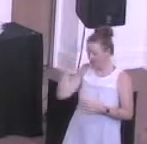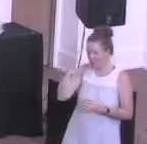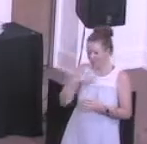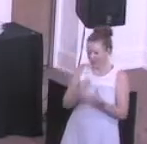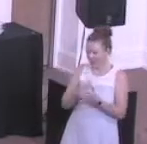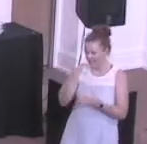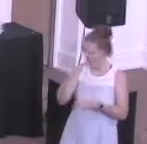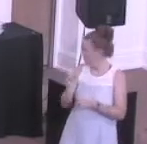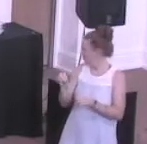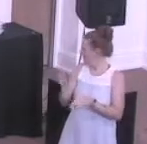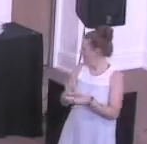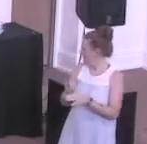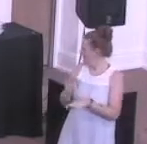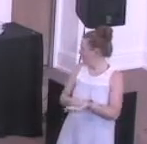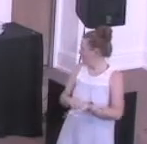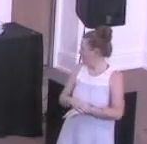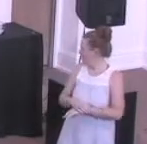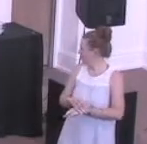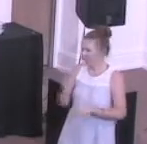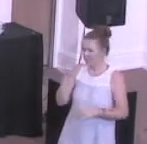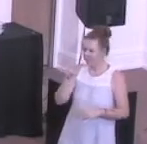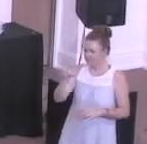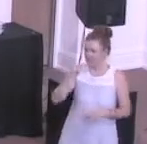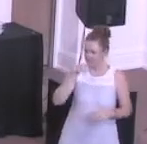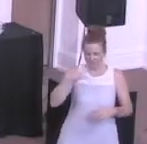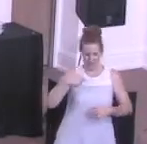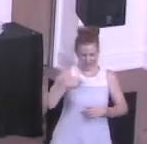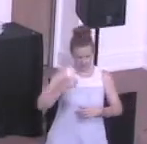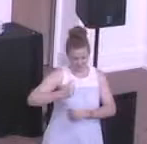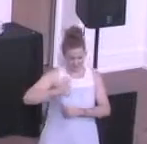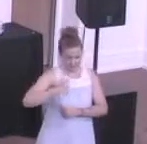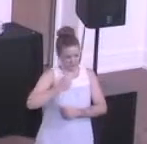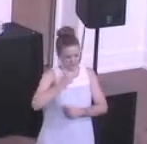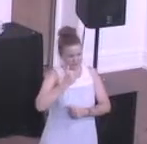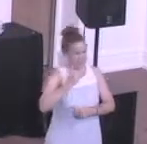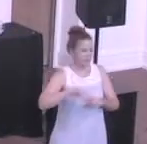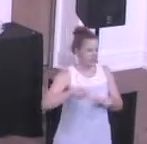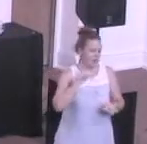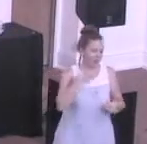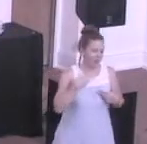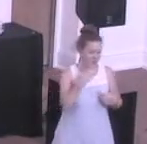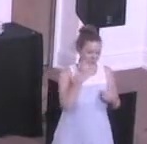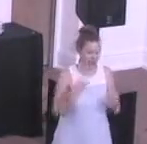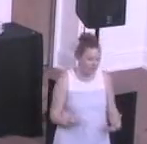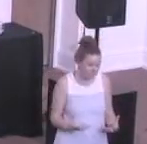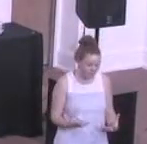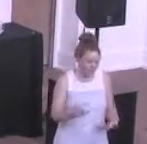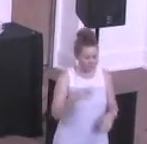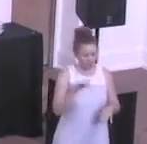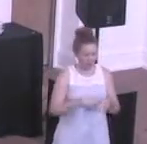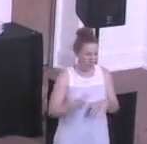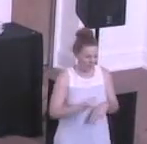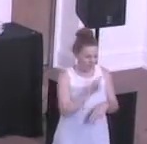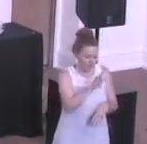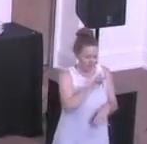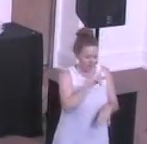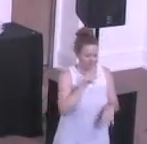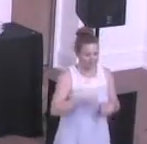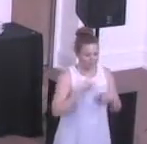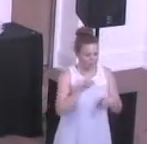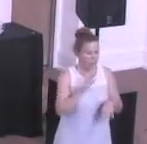on. Now, I don't have a suit of armor because, well, they're heavy, and we go around on airplanes, so we have to improvise. Is it back